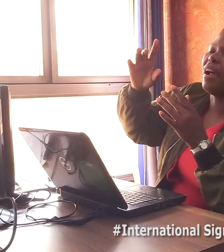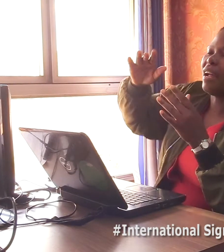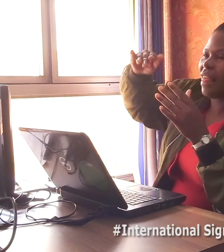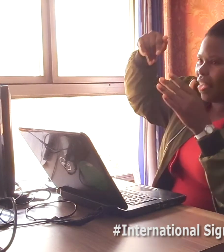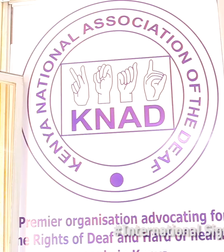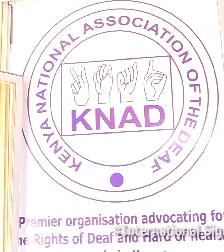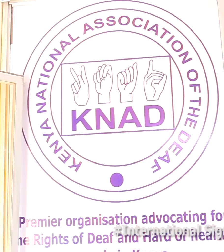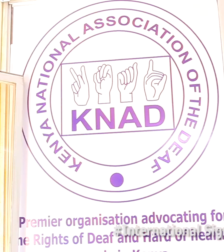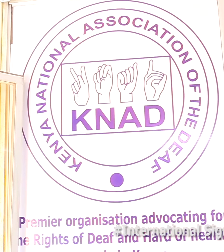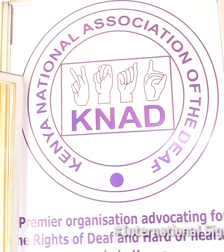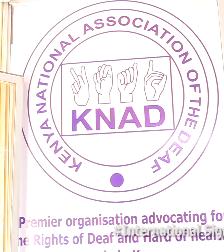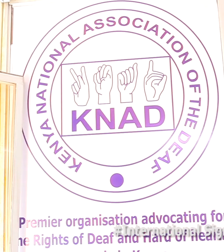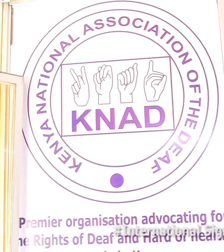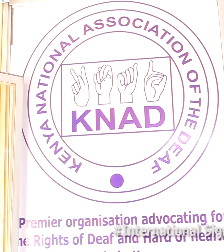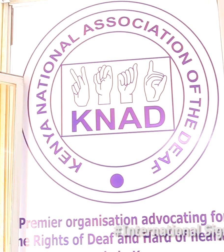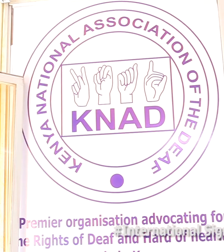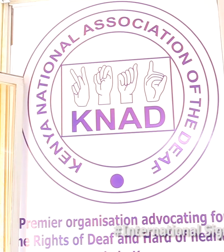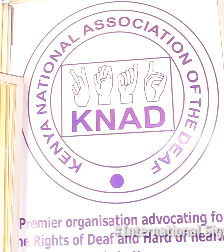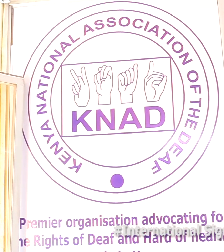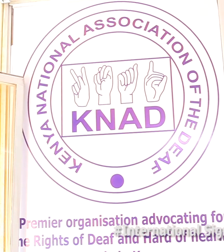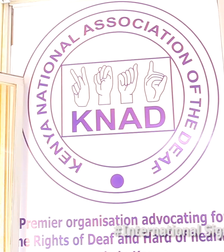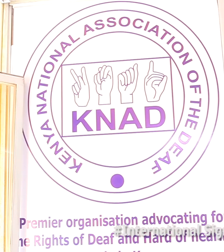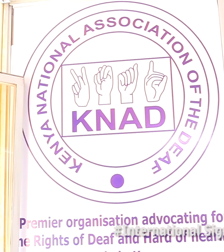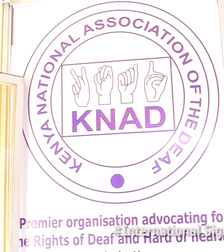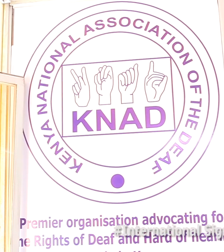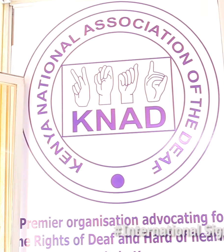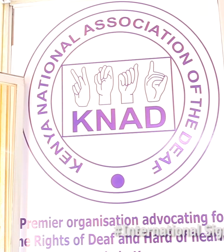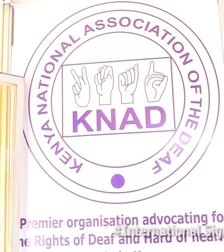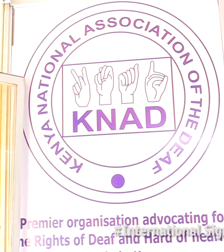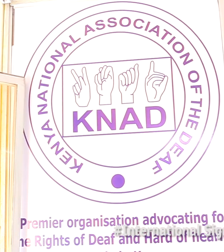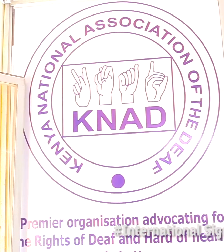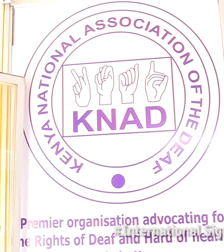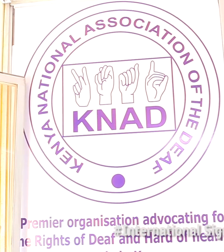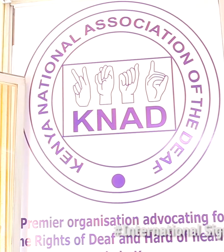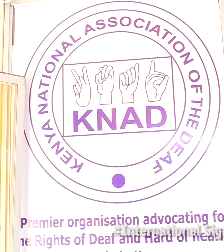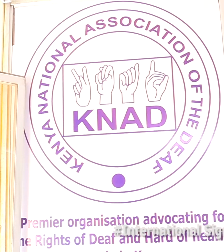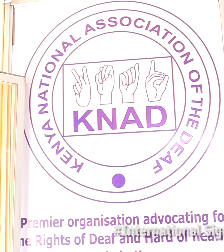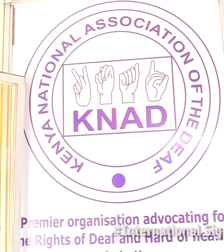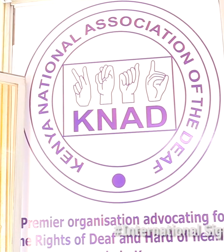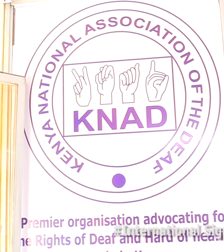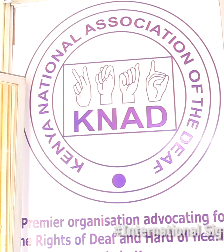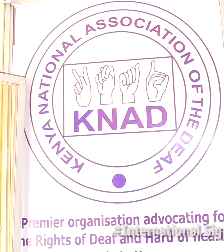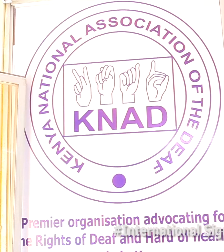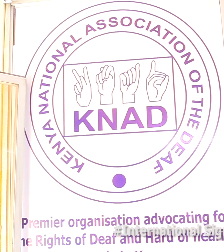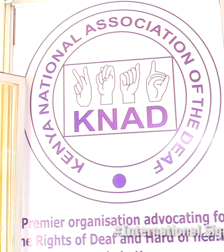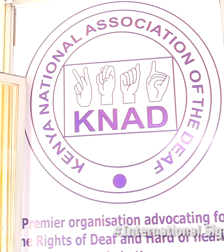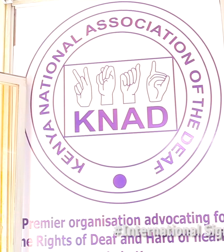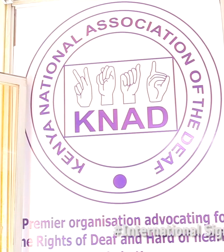understand them and they cannot understand you. To bridge this gap and barrier, sign language is meant to foster the communication between